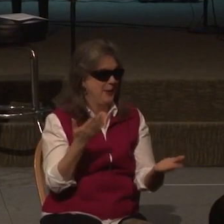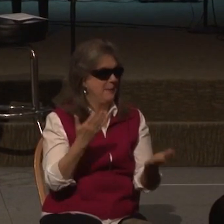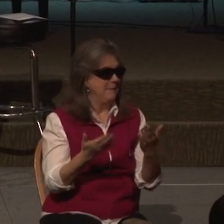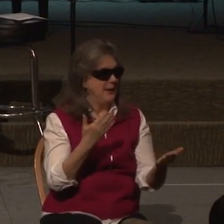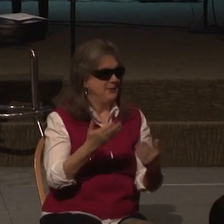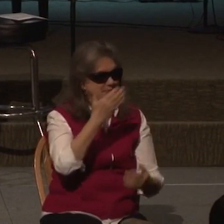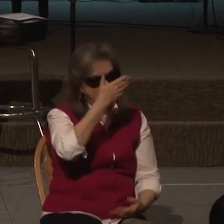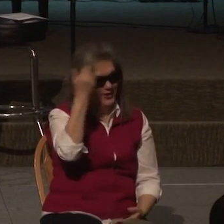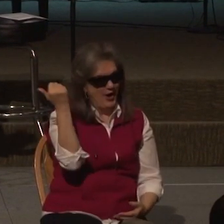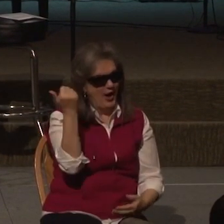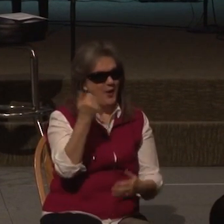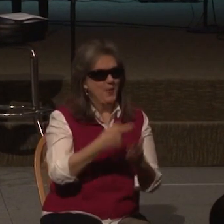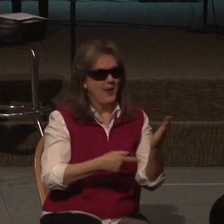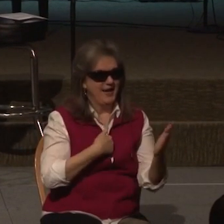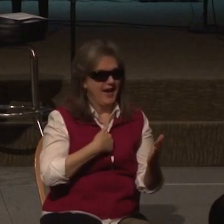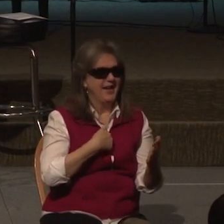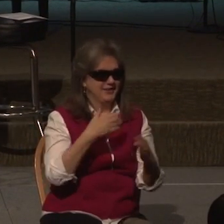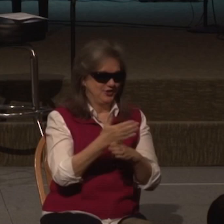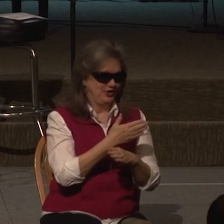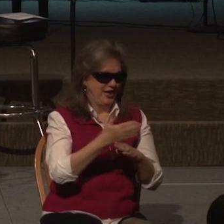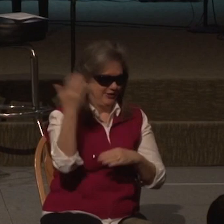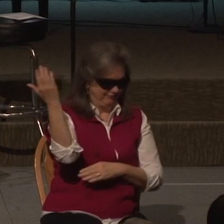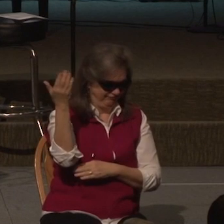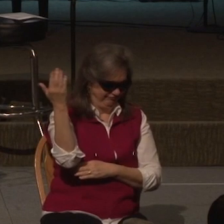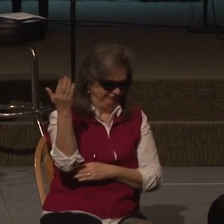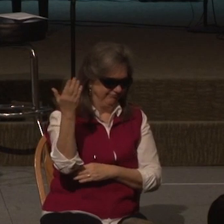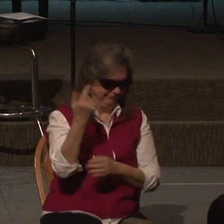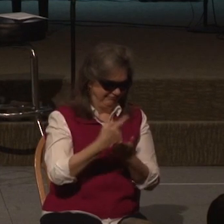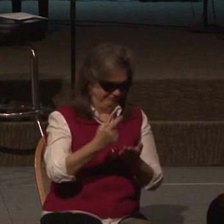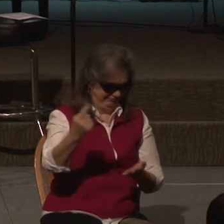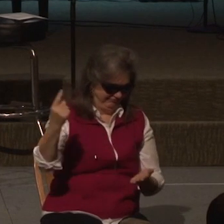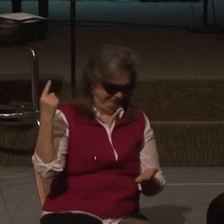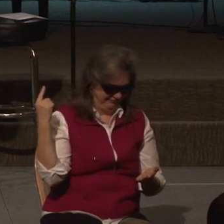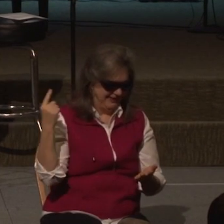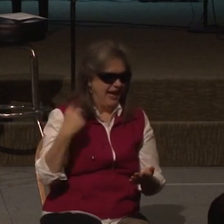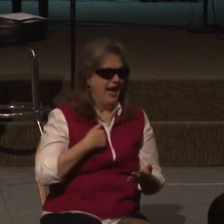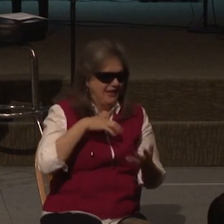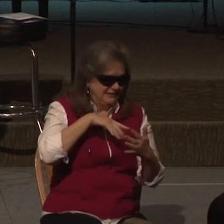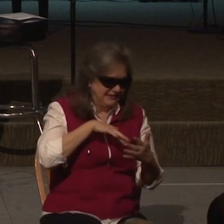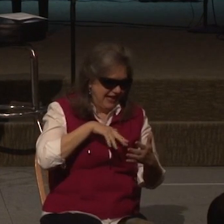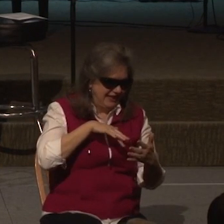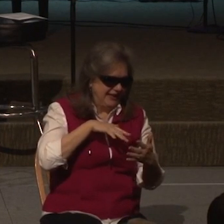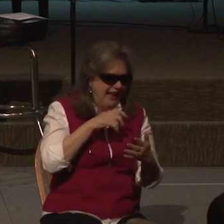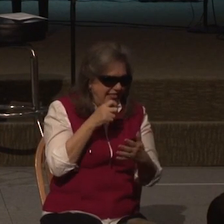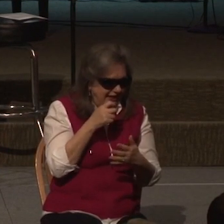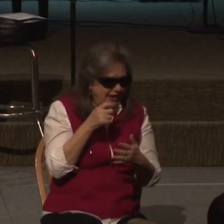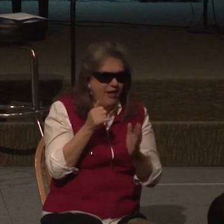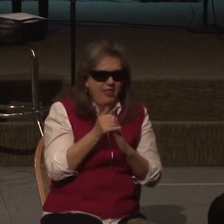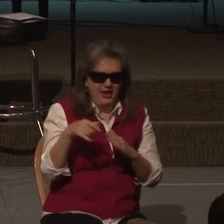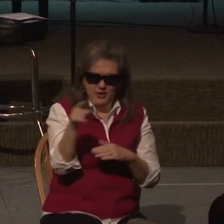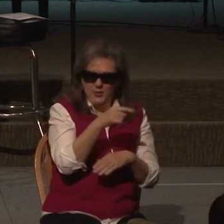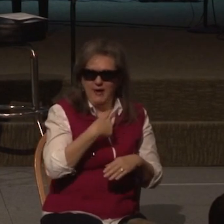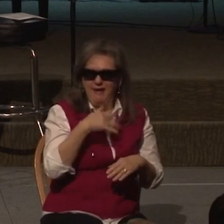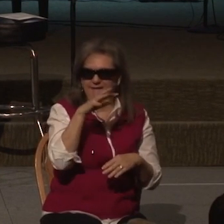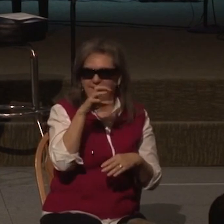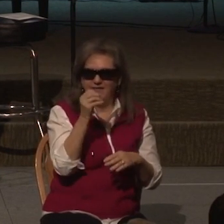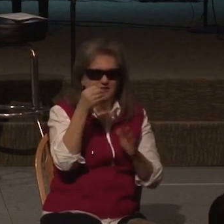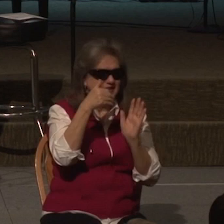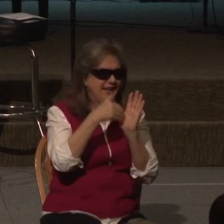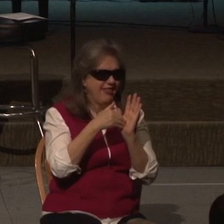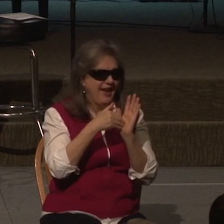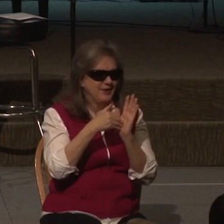have forgot what I shared, and that's okay. I studied up on this a little bit, that you had